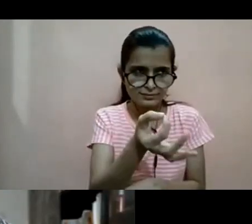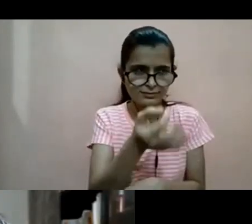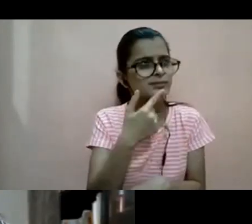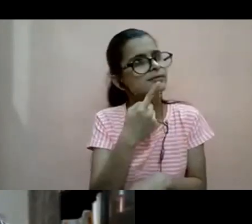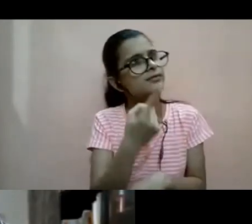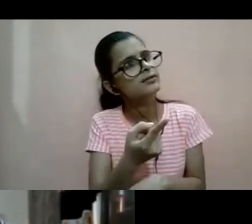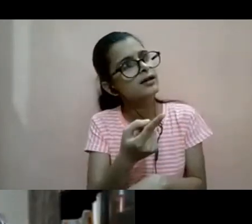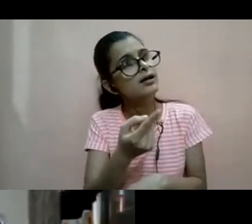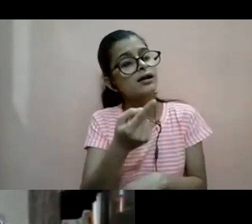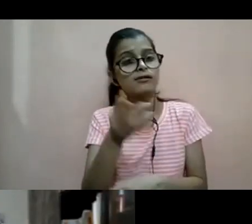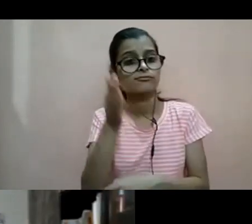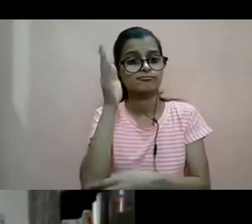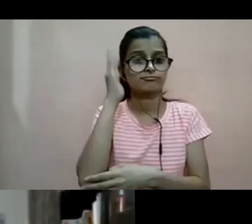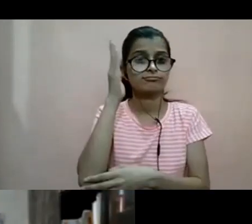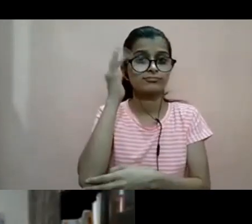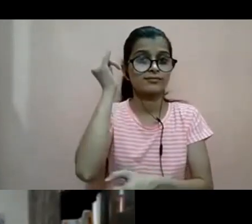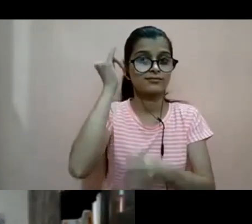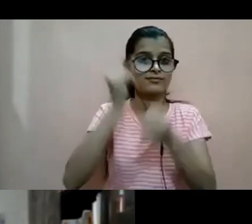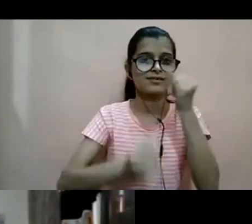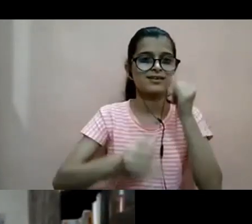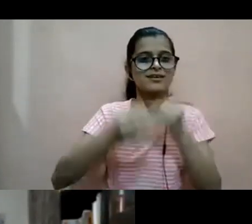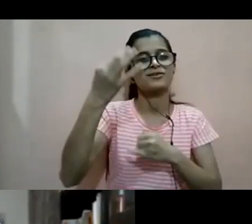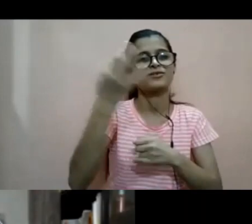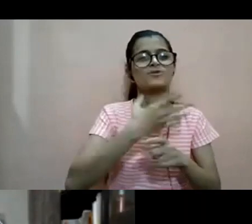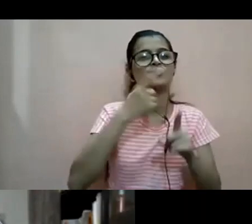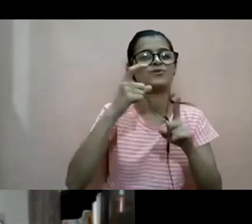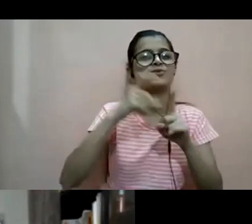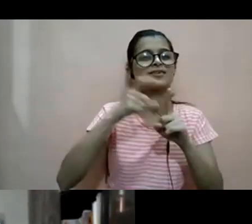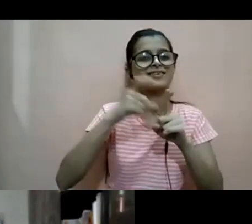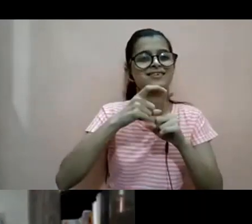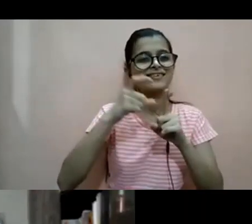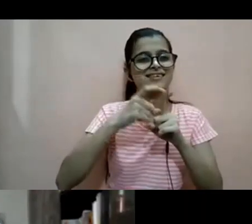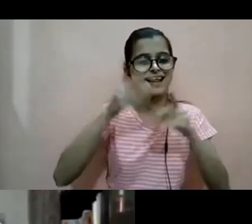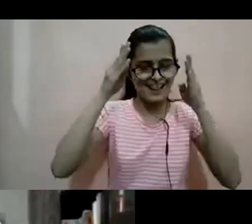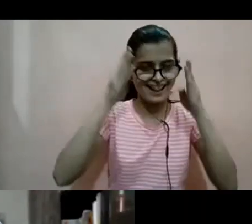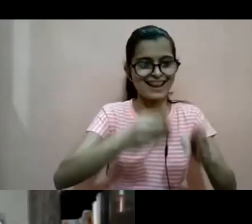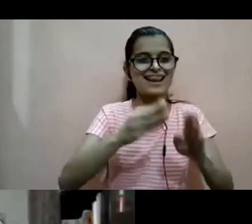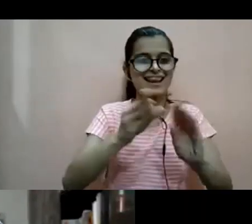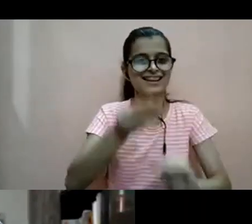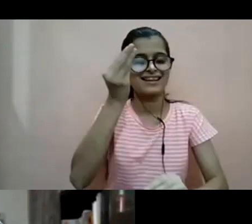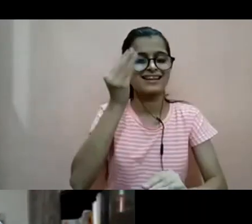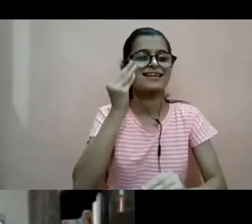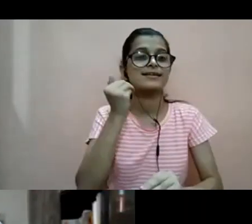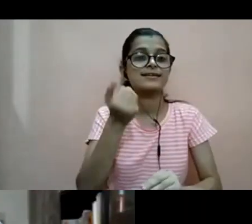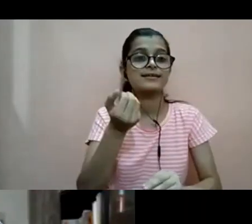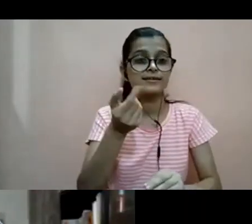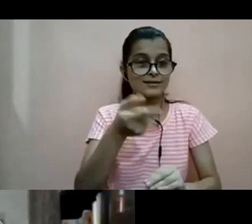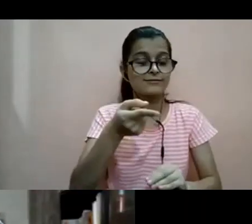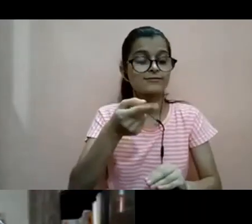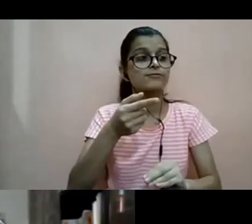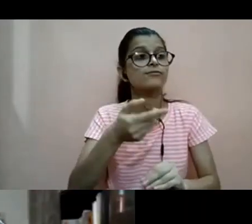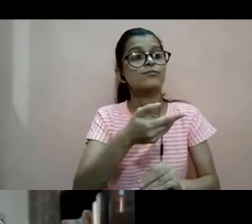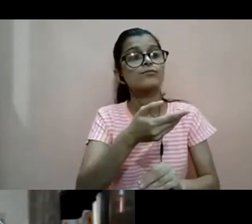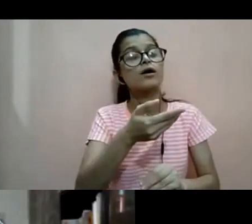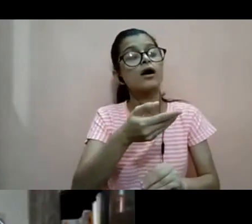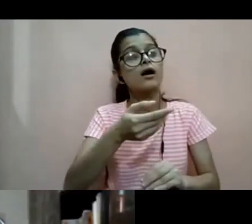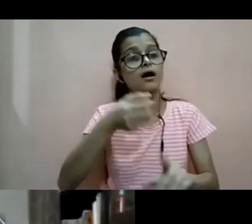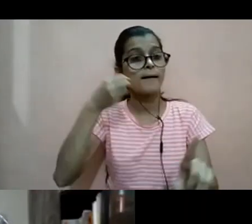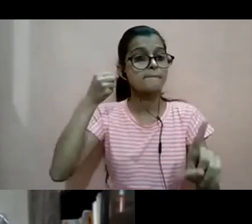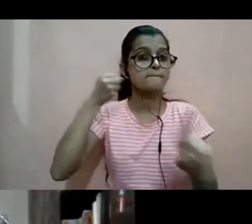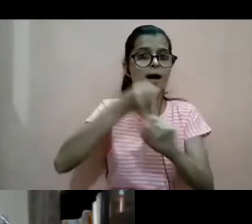end of your lecture, it started raining in New Delhi. So you can imagine the impact of the